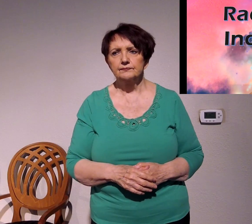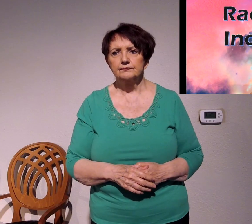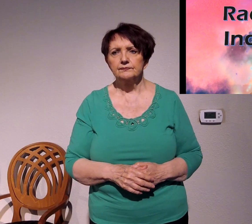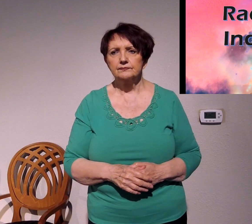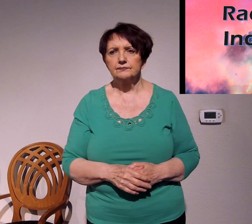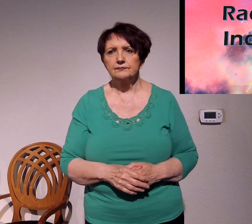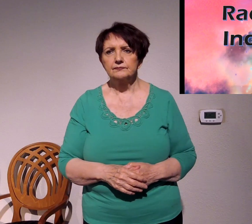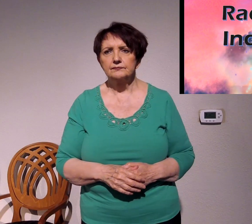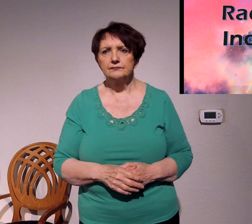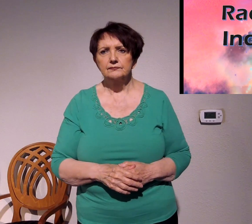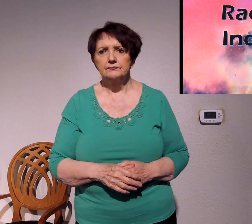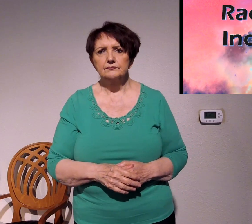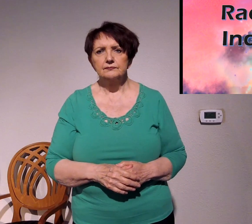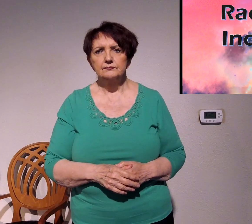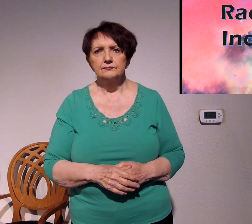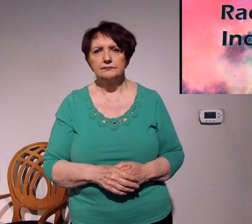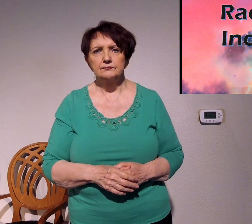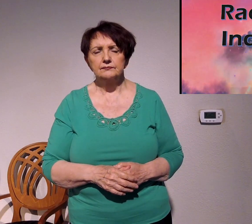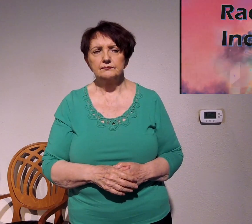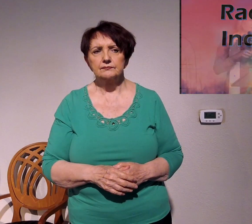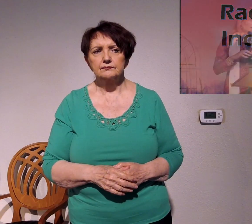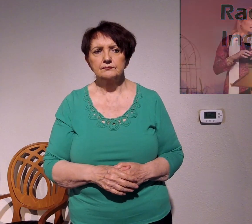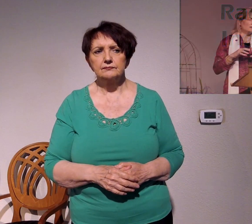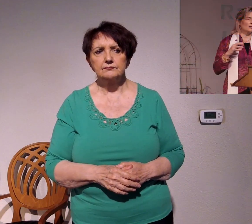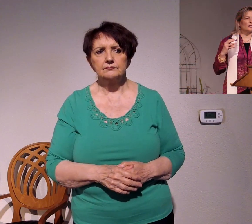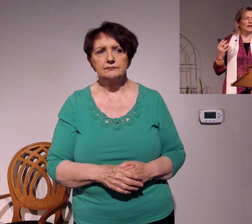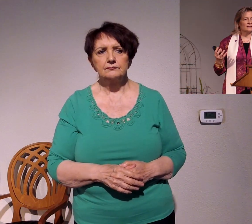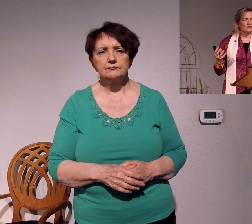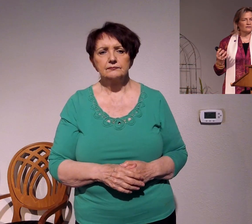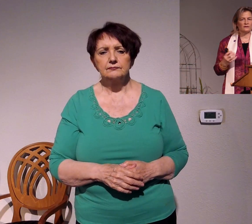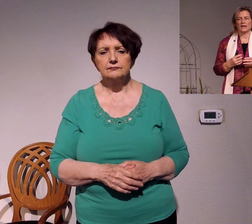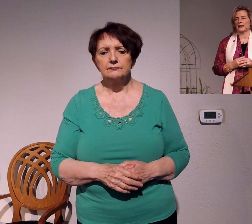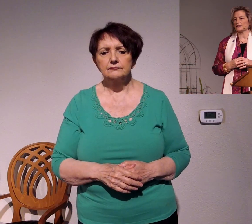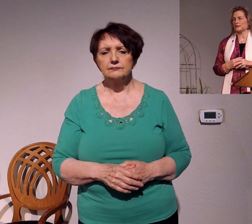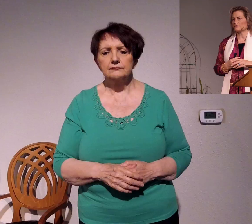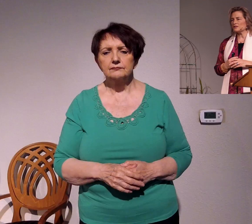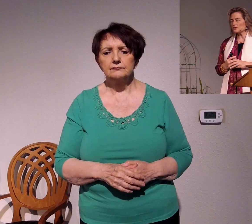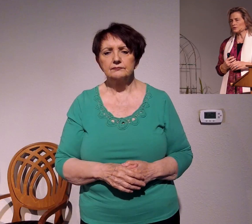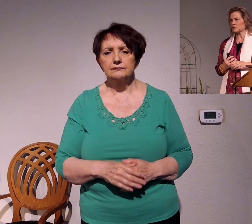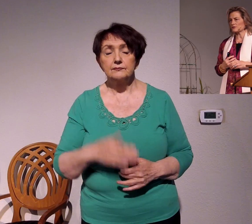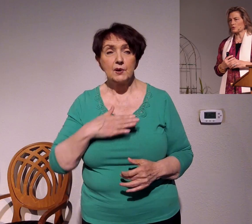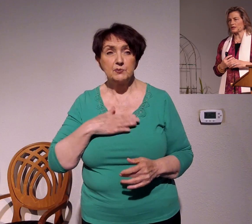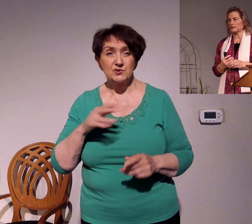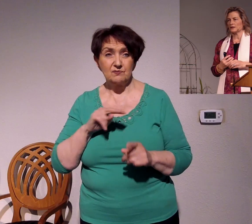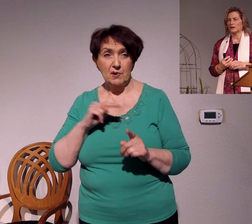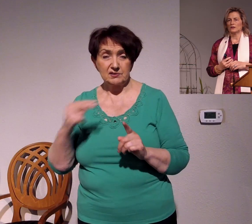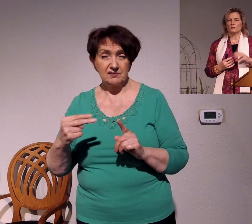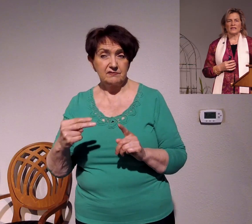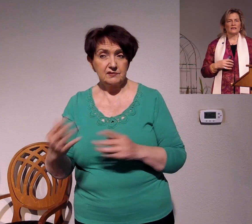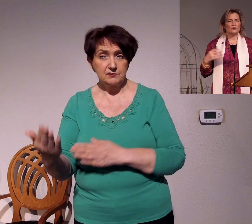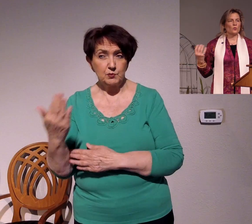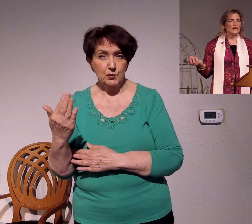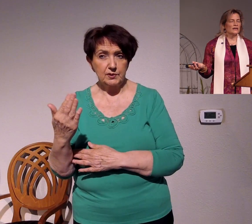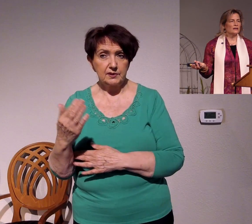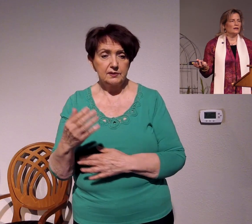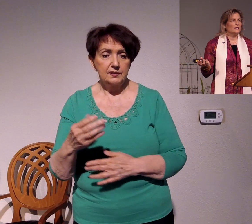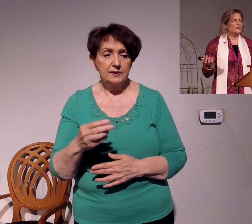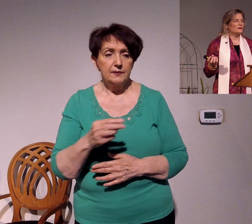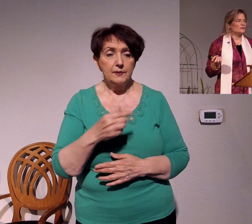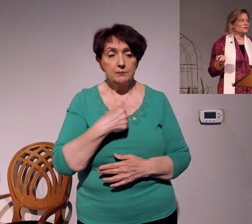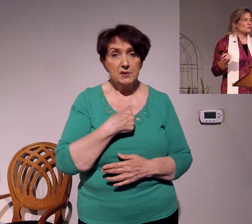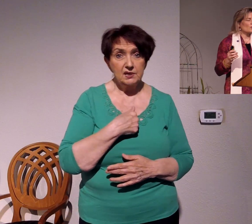the way I want to approach this as a collective and as individuals this morning, the me and the